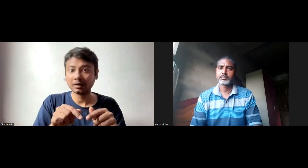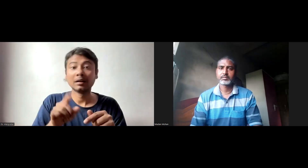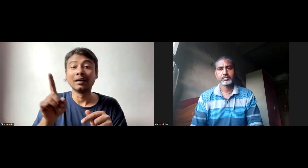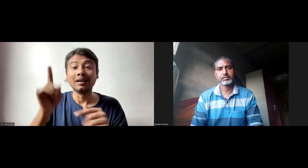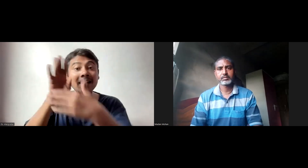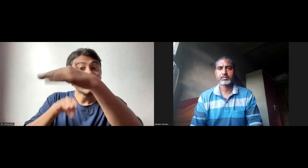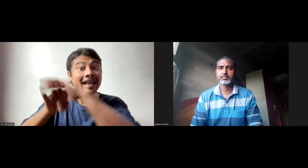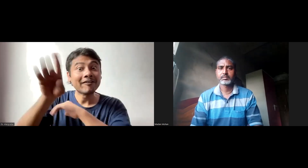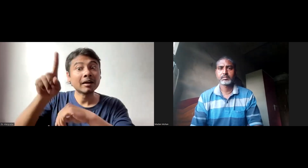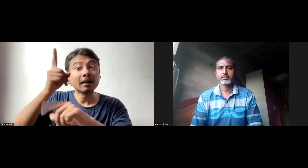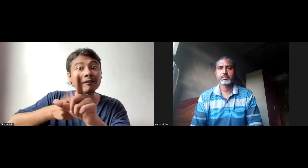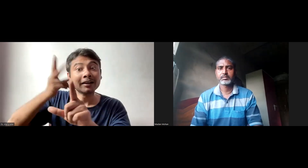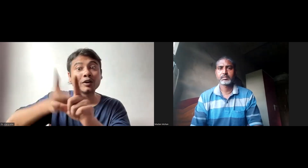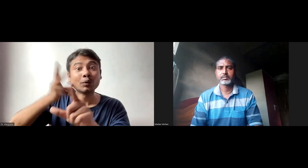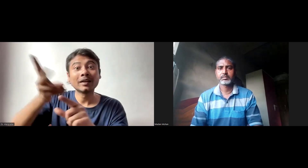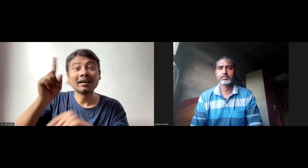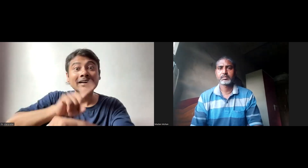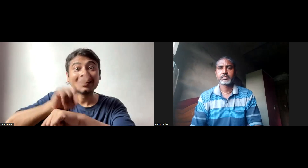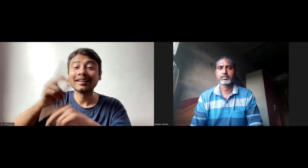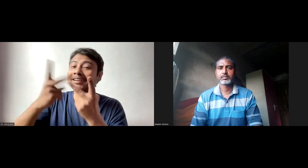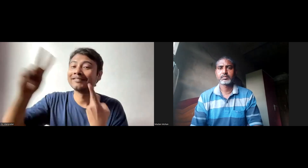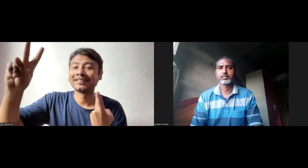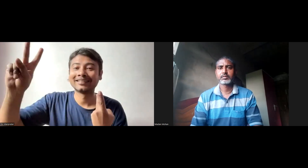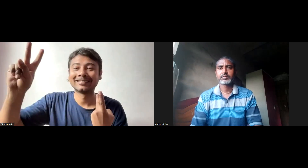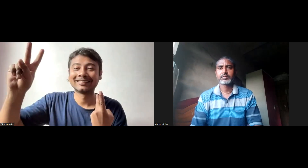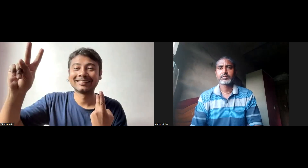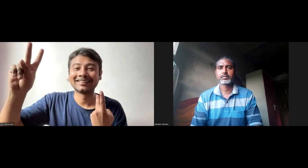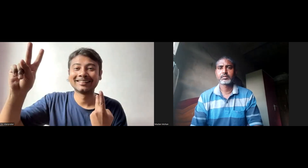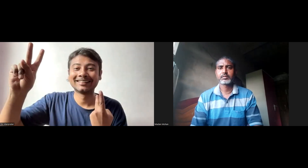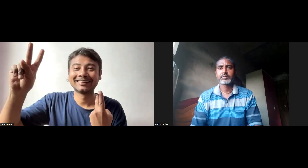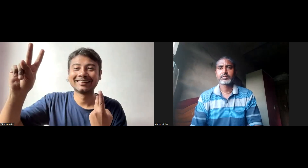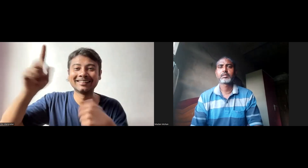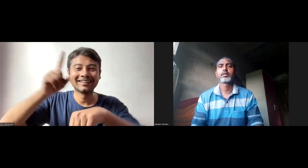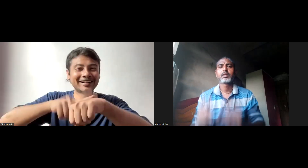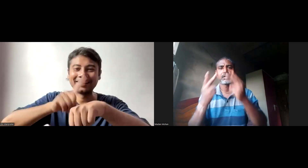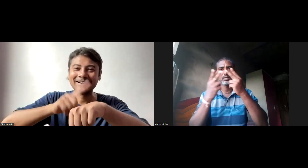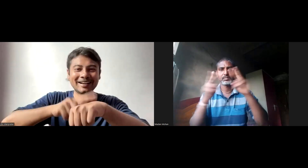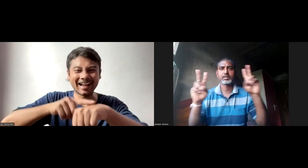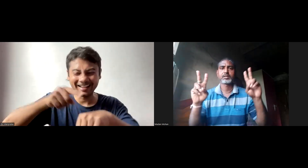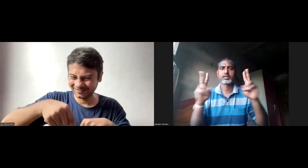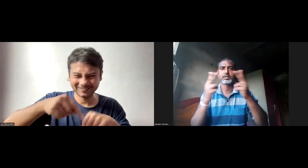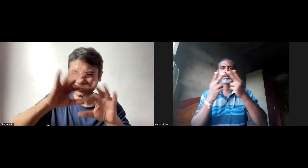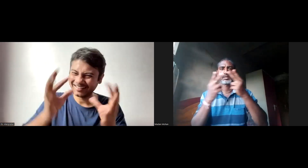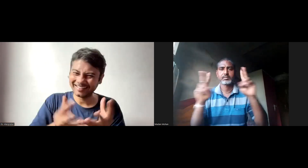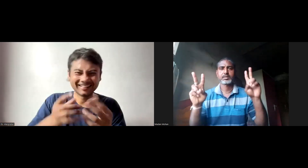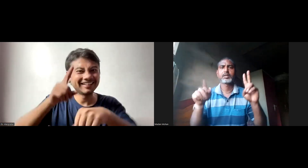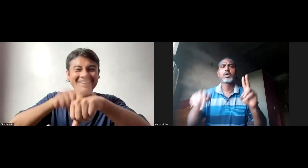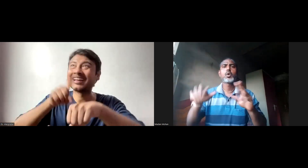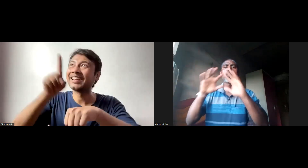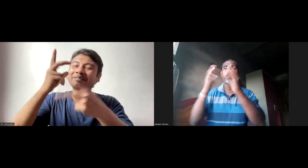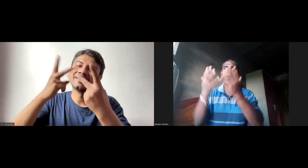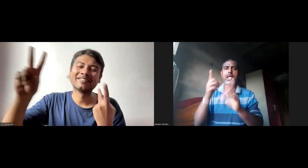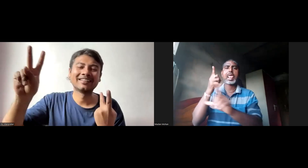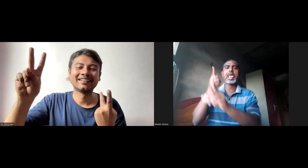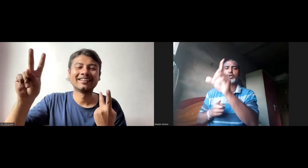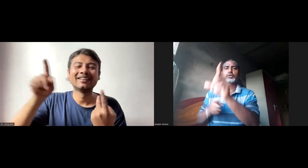from their calculation. So the only thing we can understand that yes, he goes there and he enjoys there for many thousands of years. But